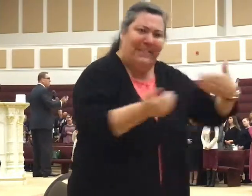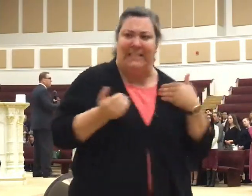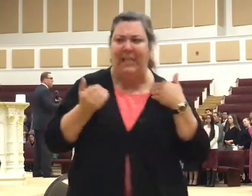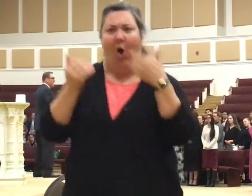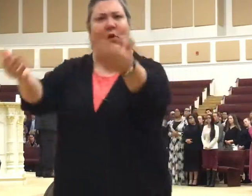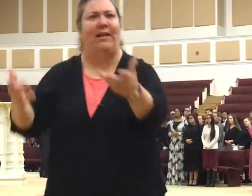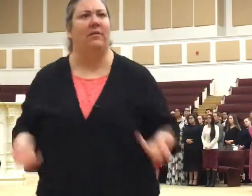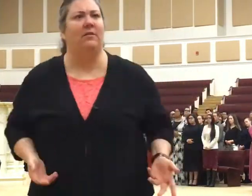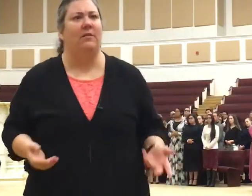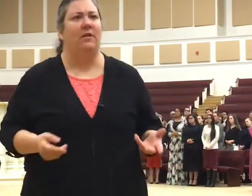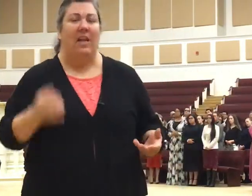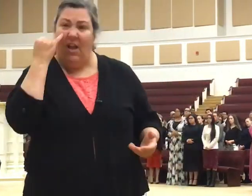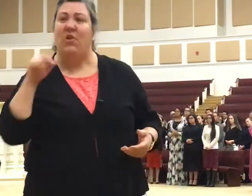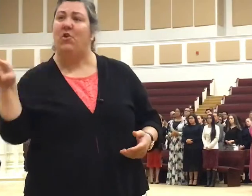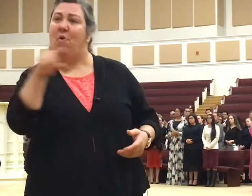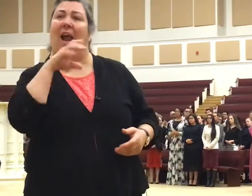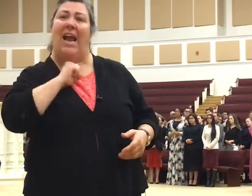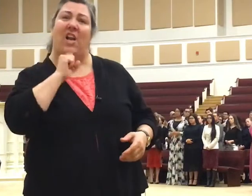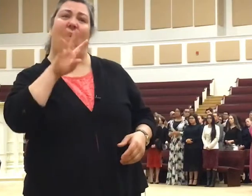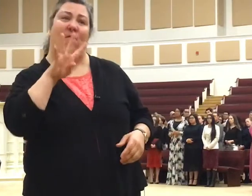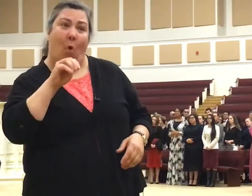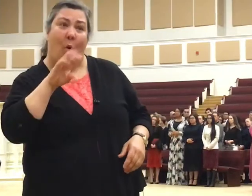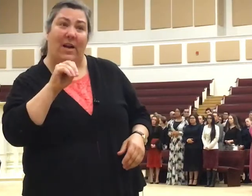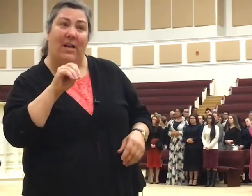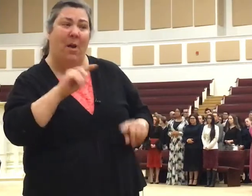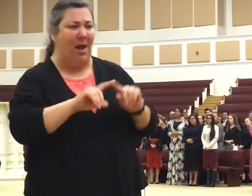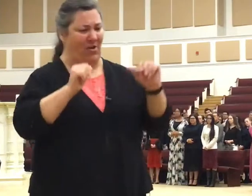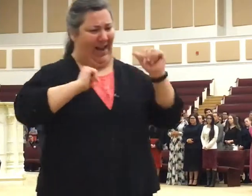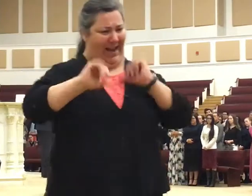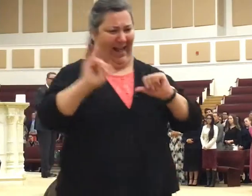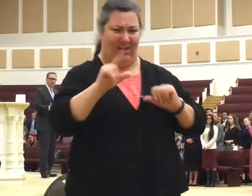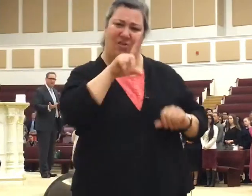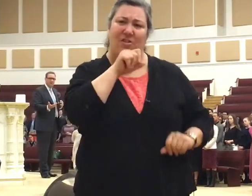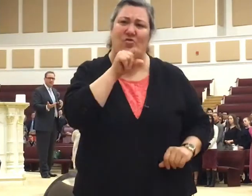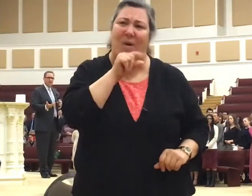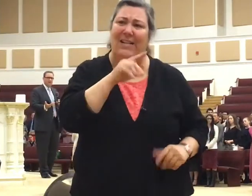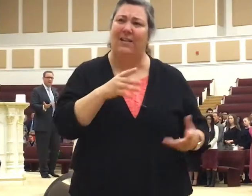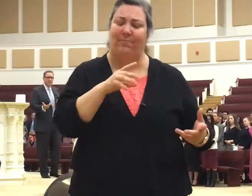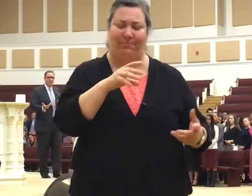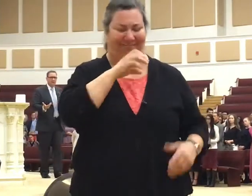You're 40, and you still act like you're 20. Get over it.